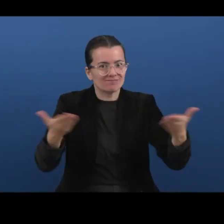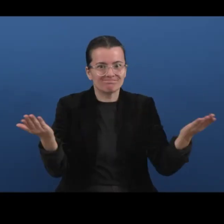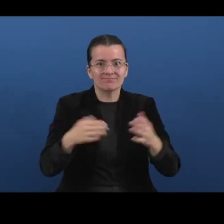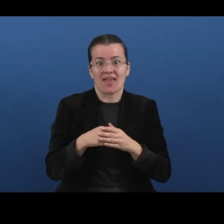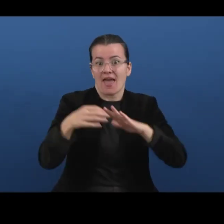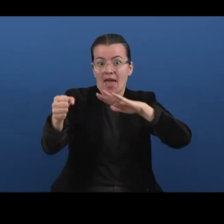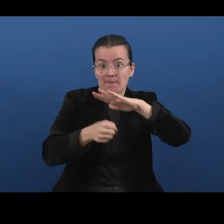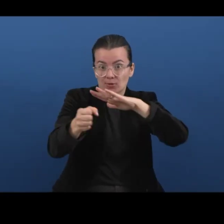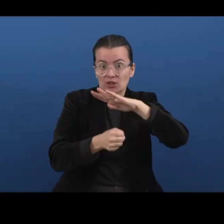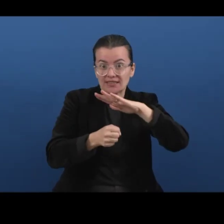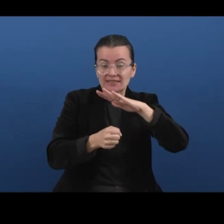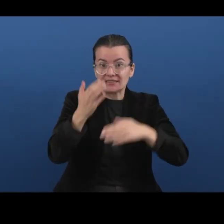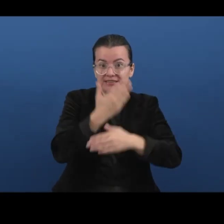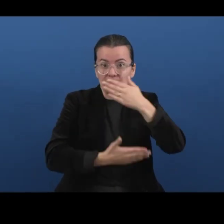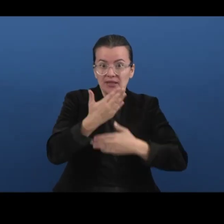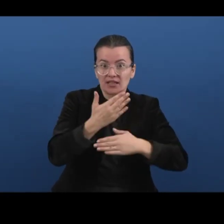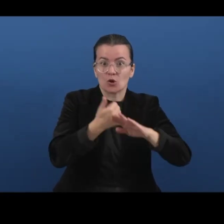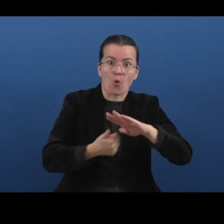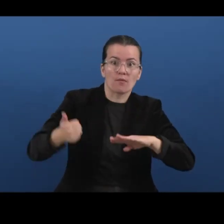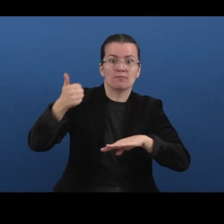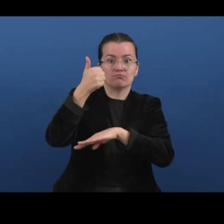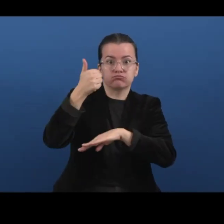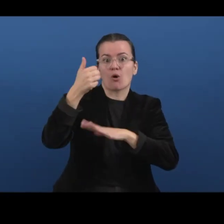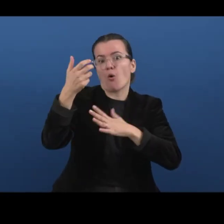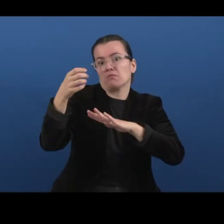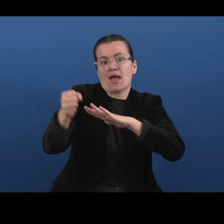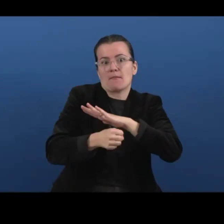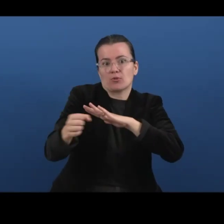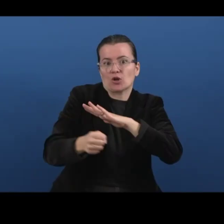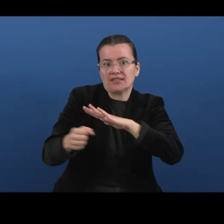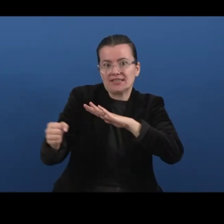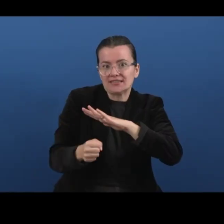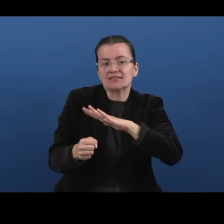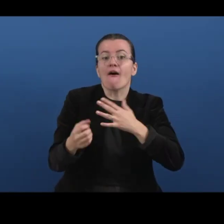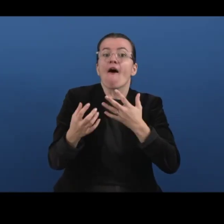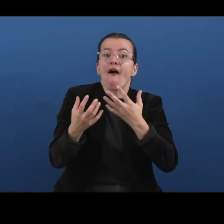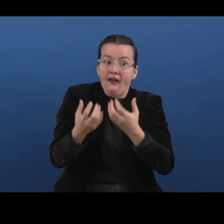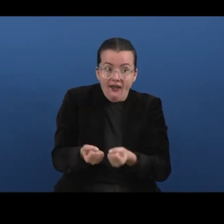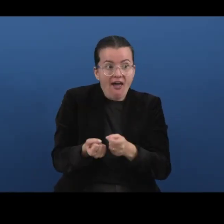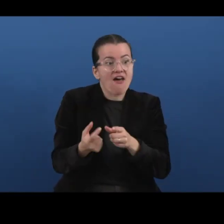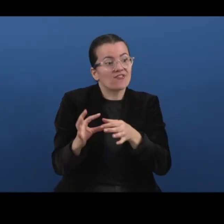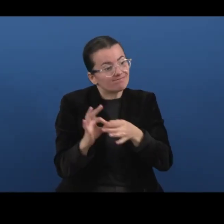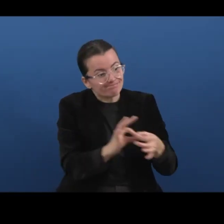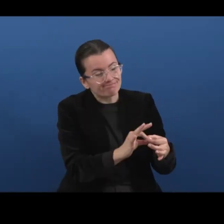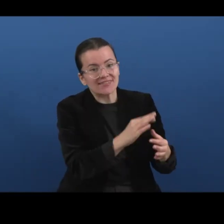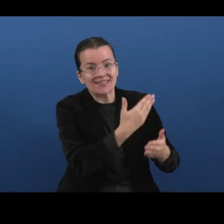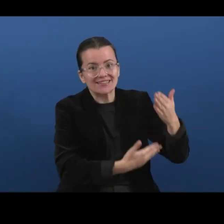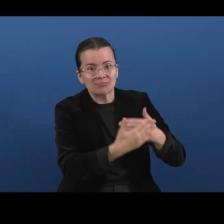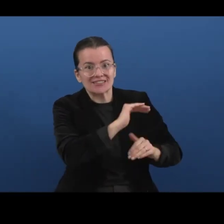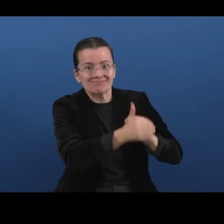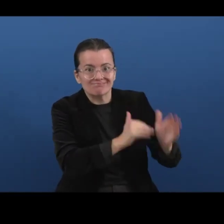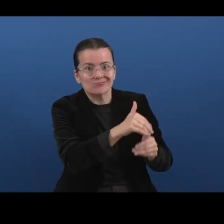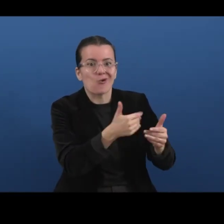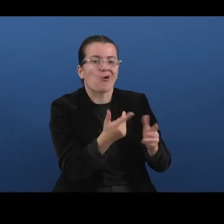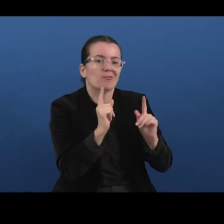usual, wearing a light blue shirt today. Now, we're very excited and grateful that you joined this webinar. Just a